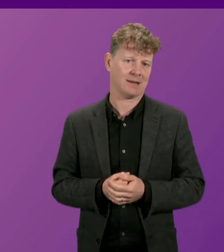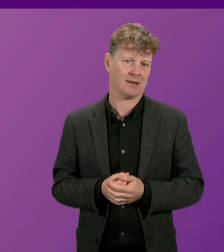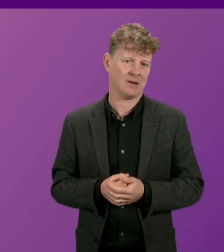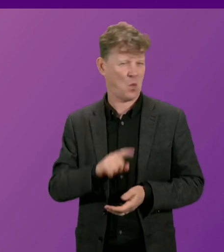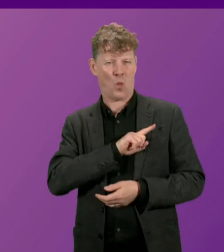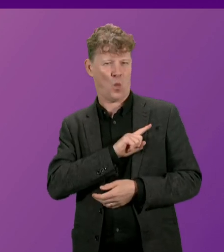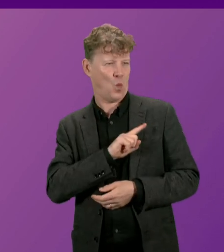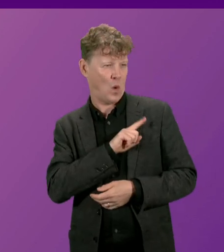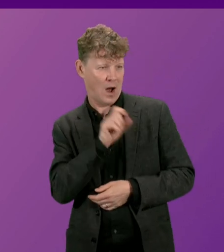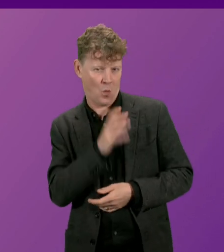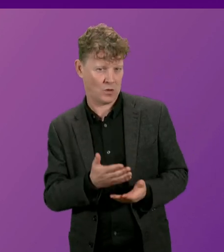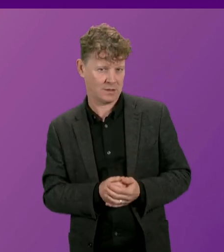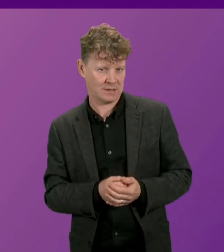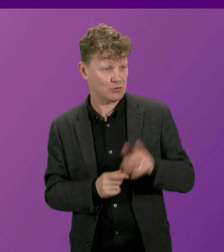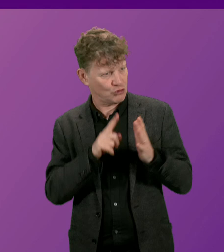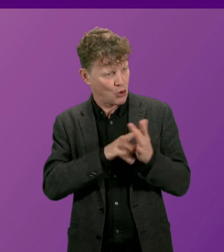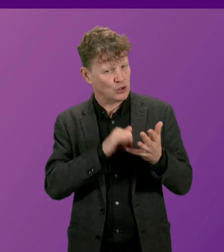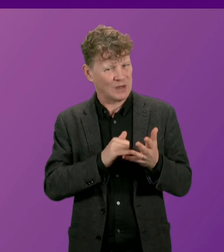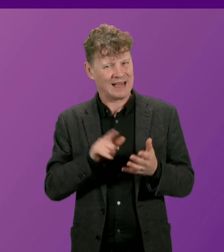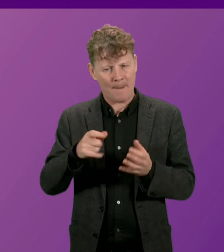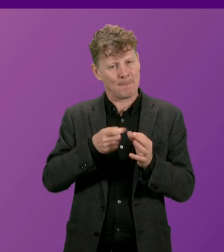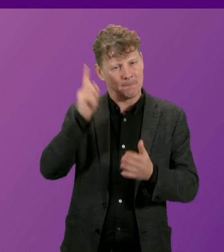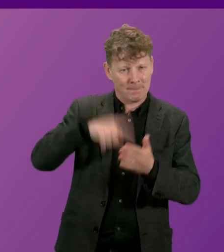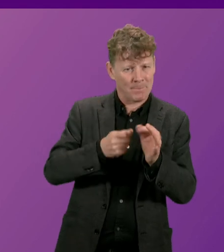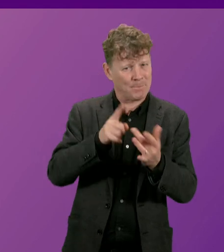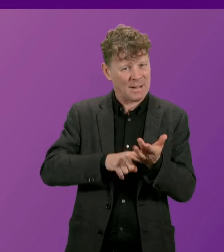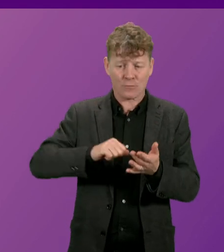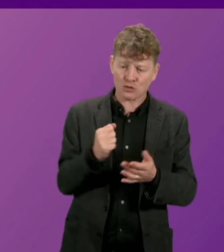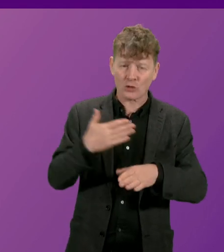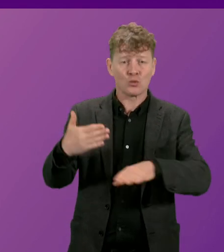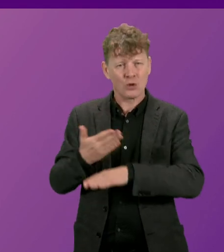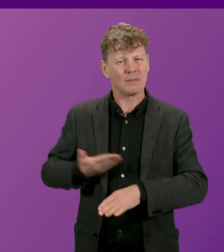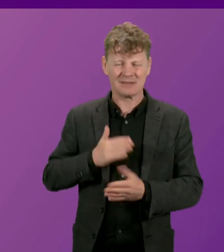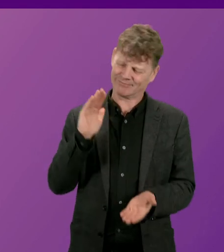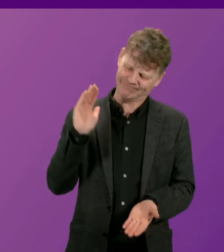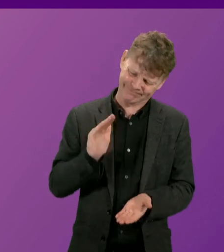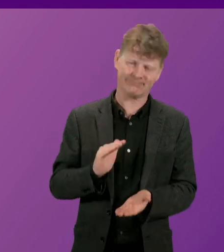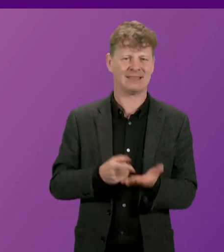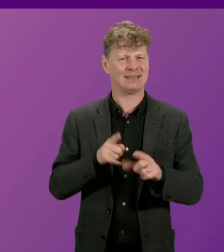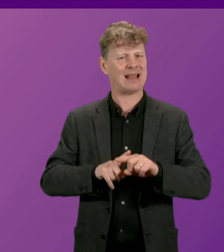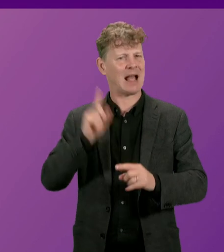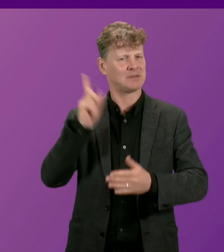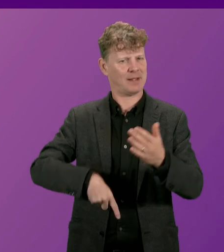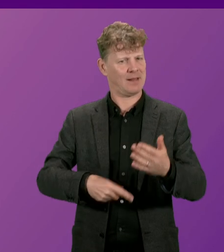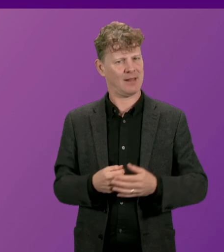why won't John Swinney look to bring down bills for Scottish workers and businesses? First Minister.